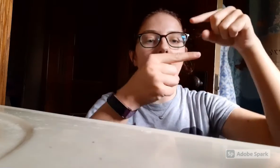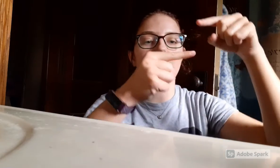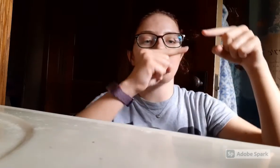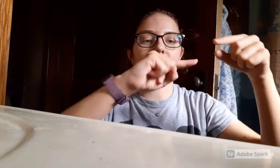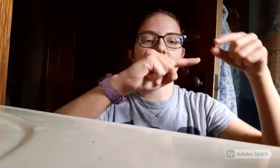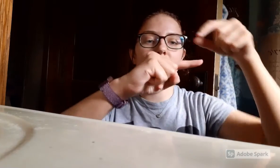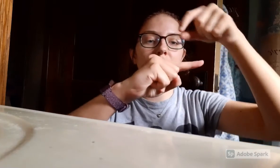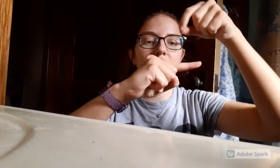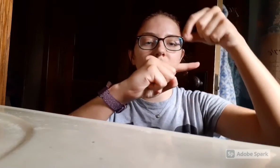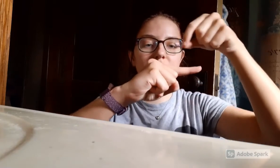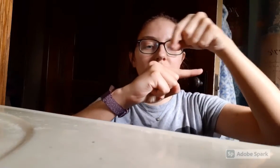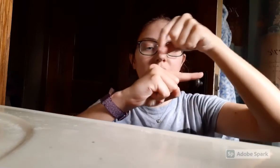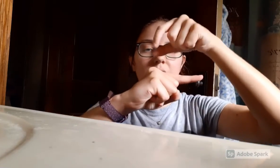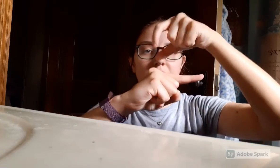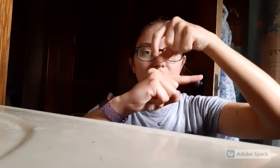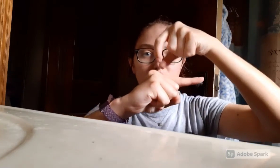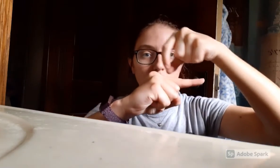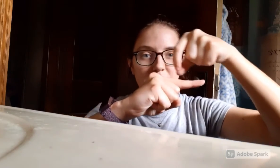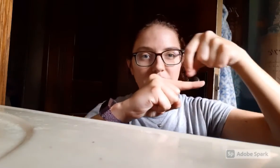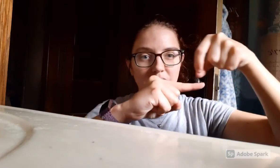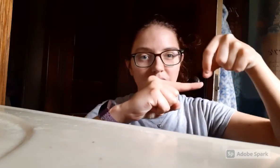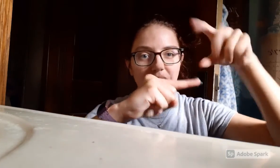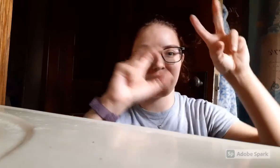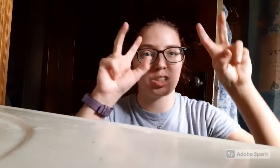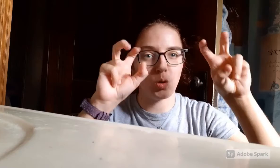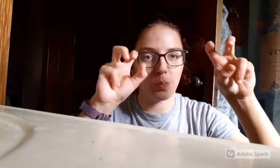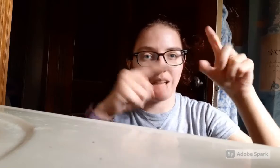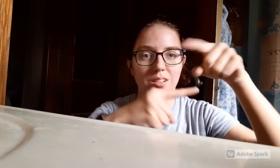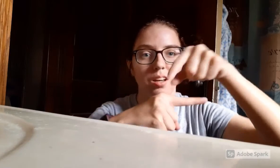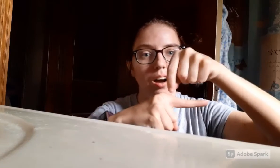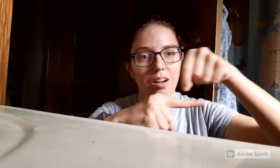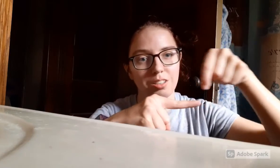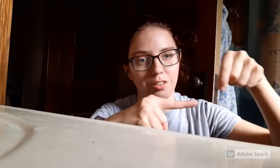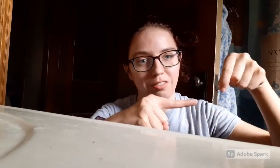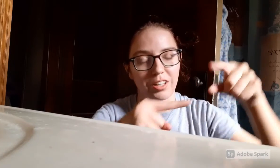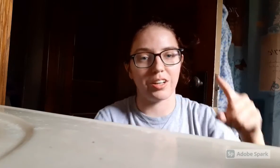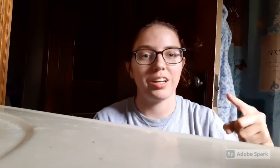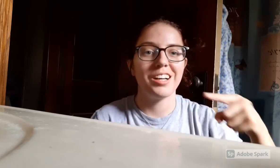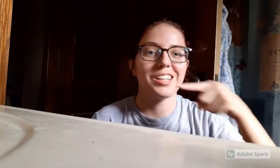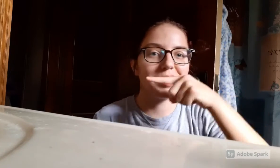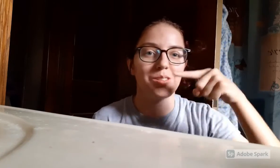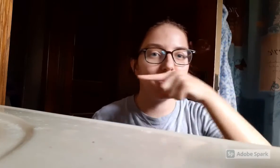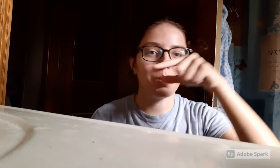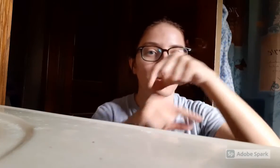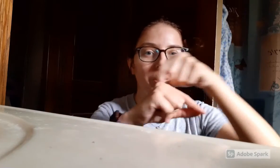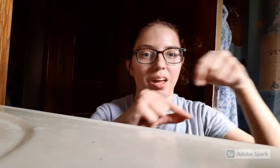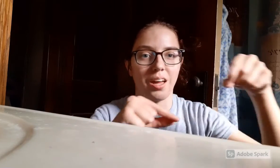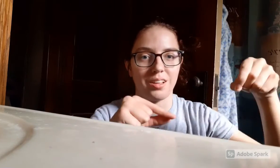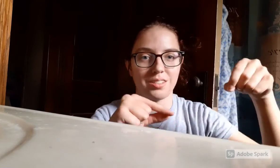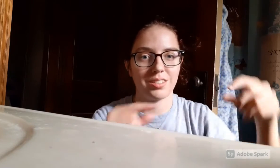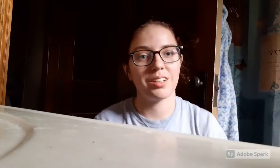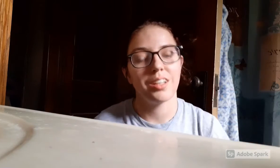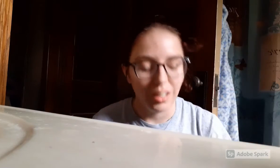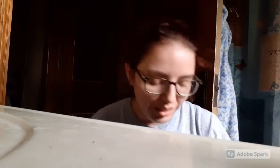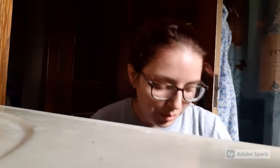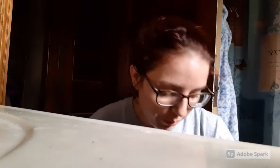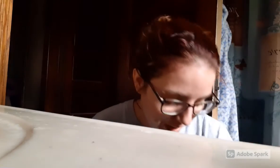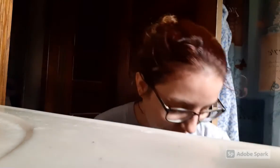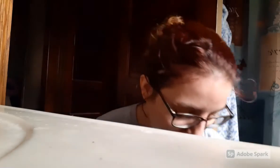then this, and then squeezing on like toothpaste onto your finger. So toothpaste, basically.